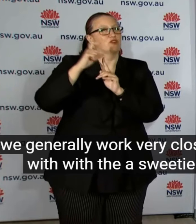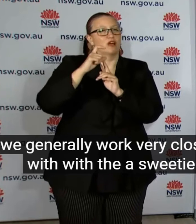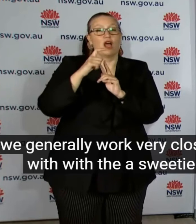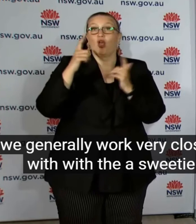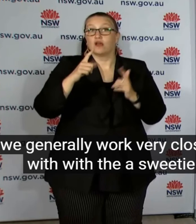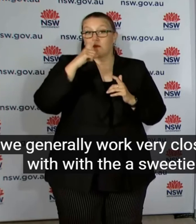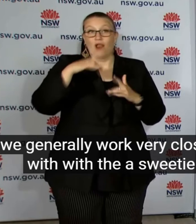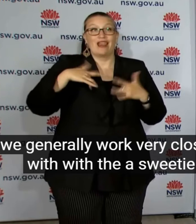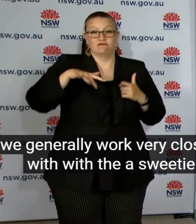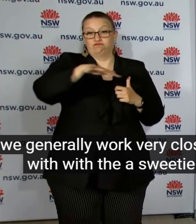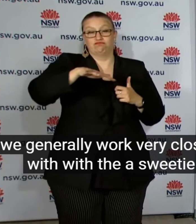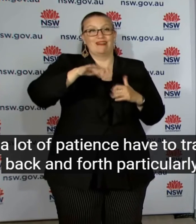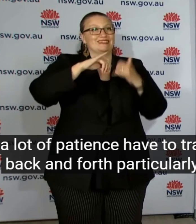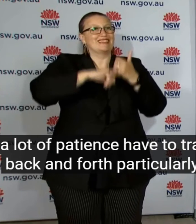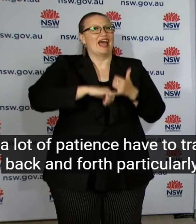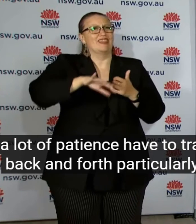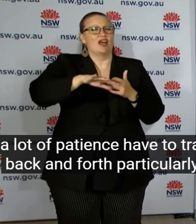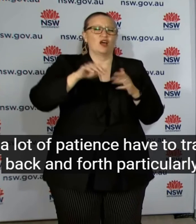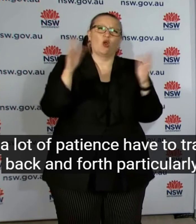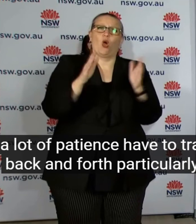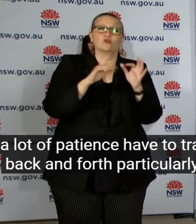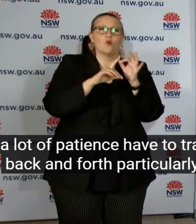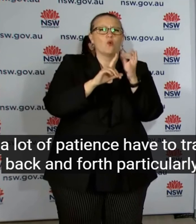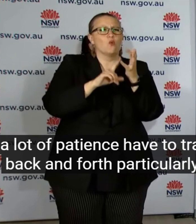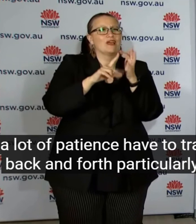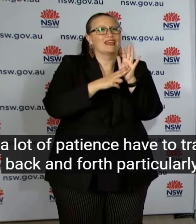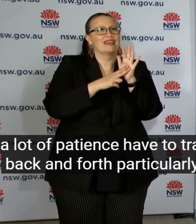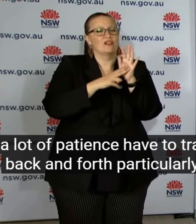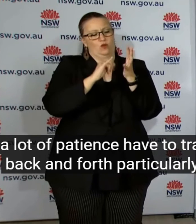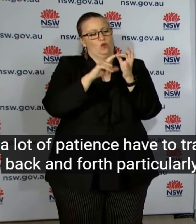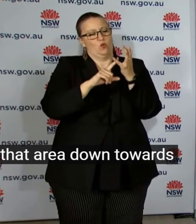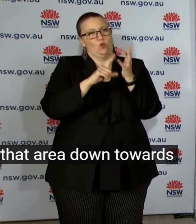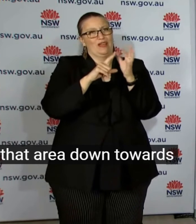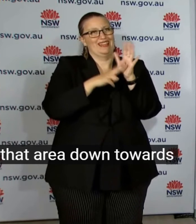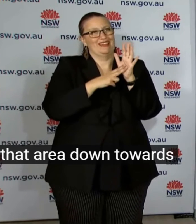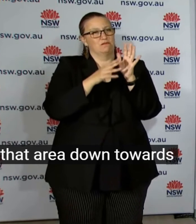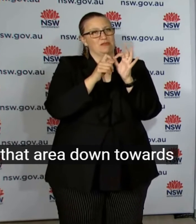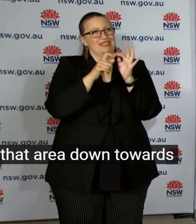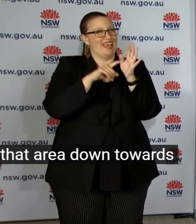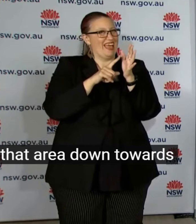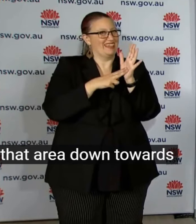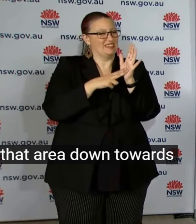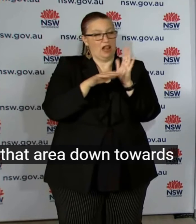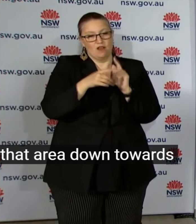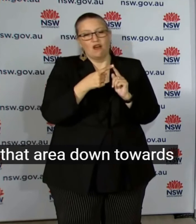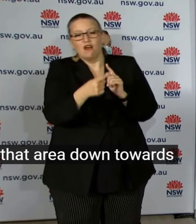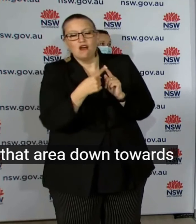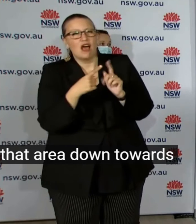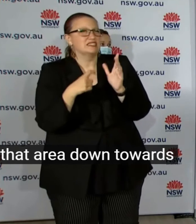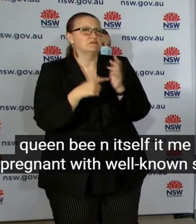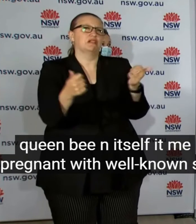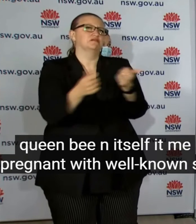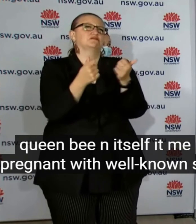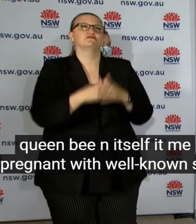particularly in that area down towards Queanbeyan and so on, that the Deputy Premier would well know. So normal activity to be working with